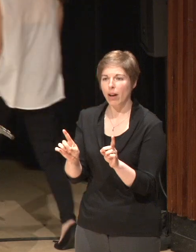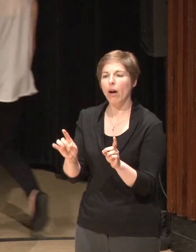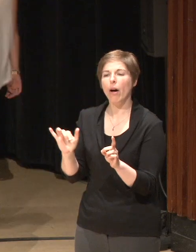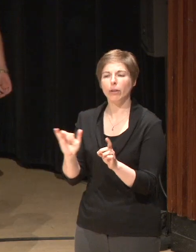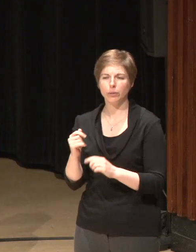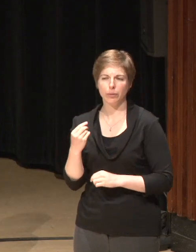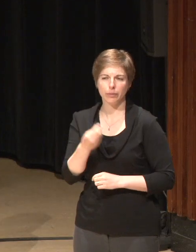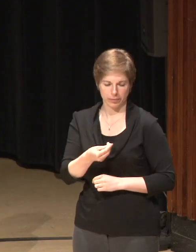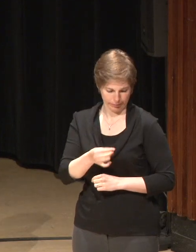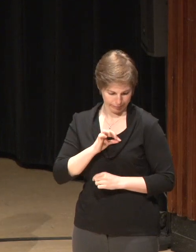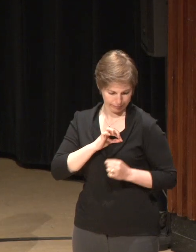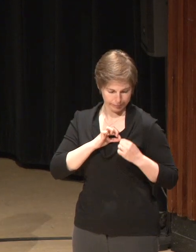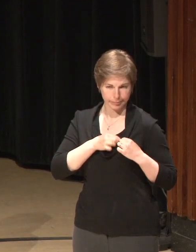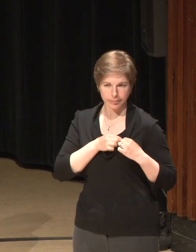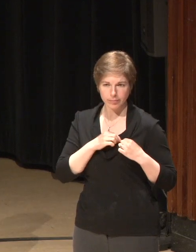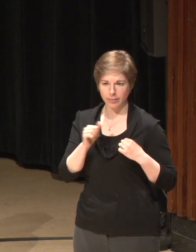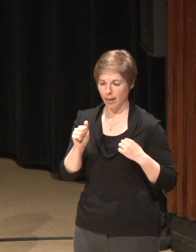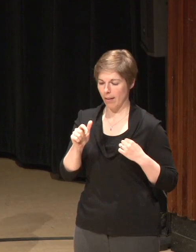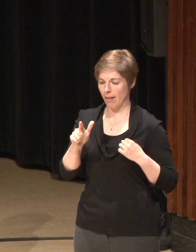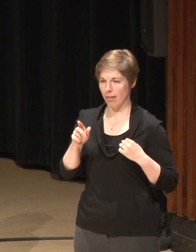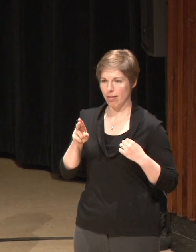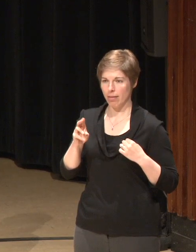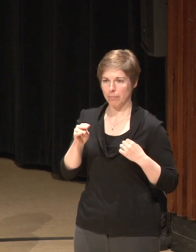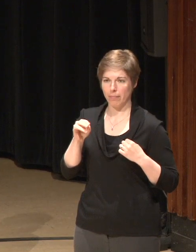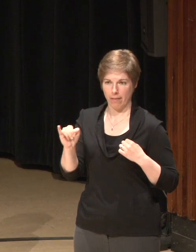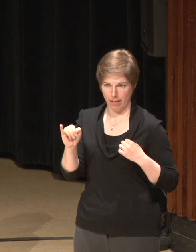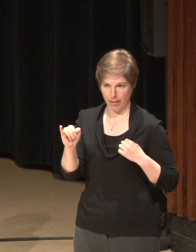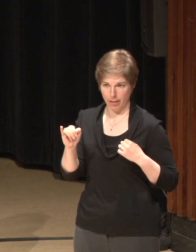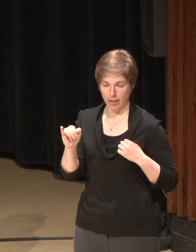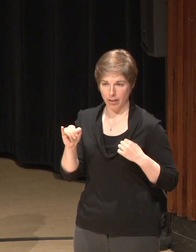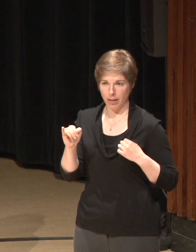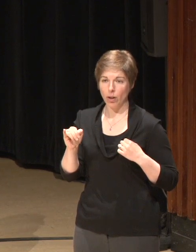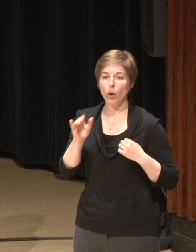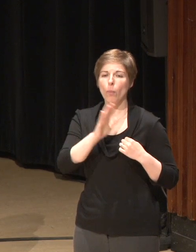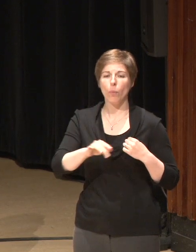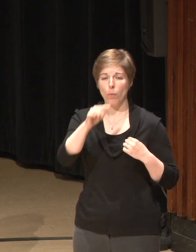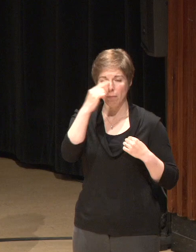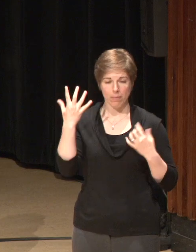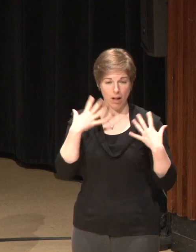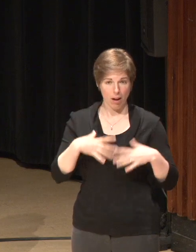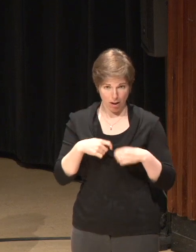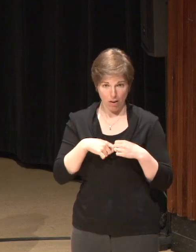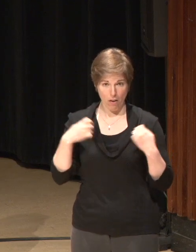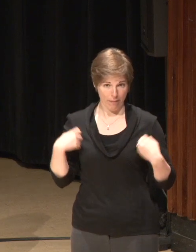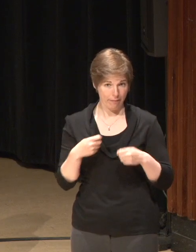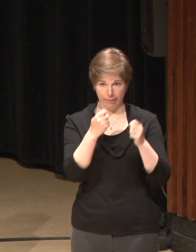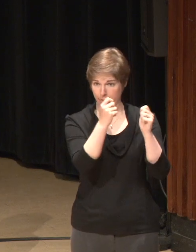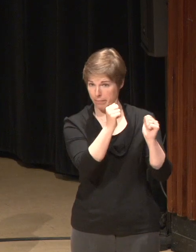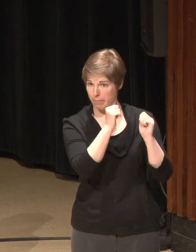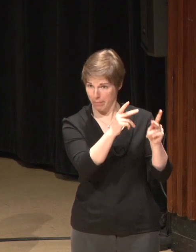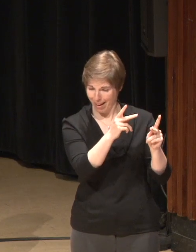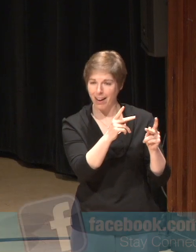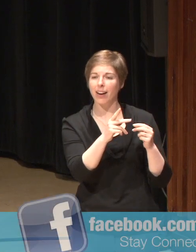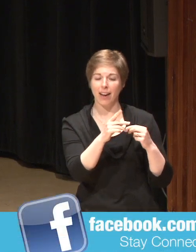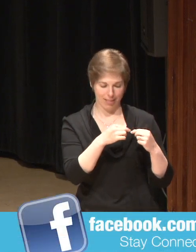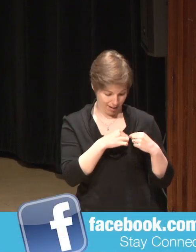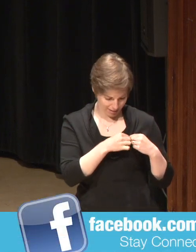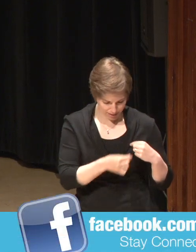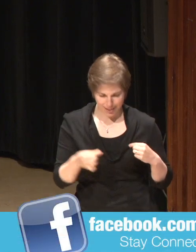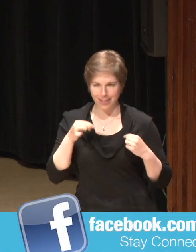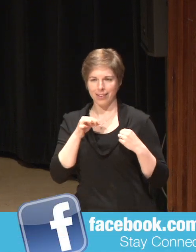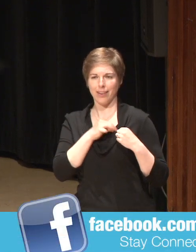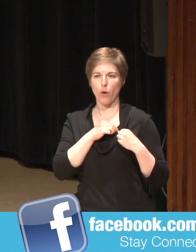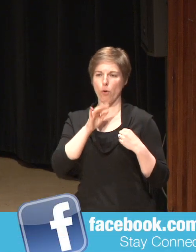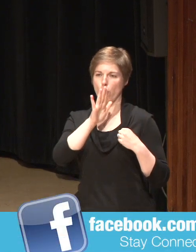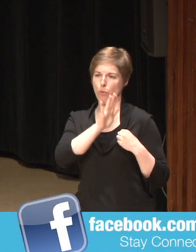pin. After you return your gown, I would ask you to place that pin on the outfit you wore here today, because today, when you